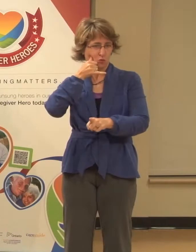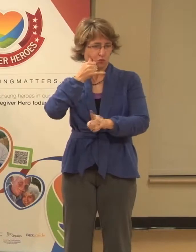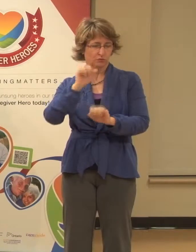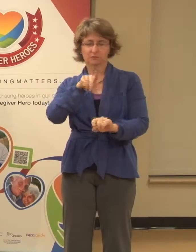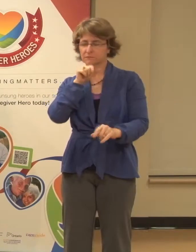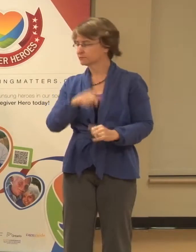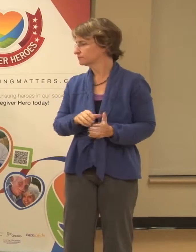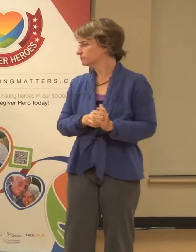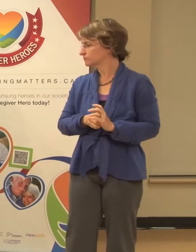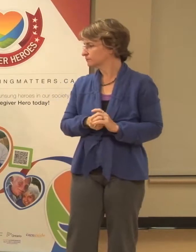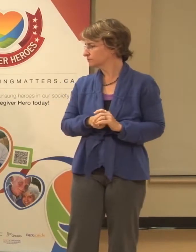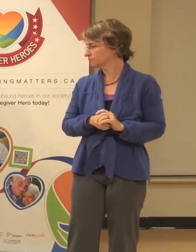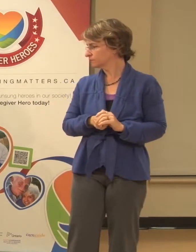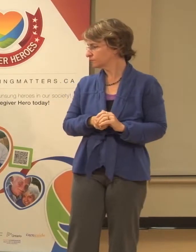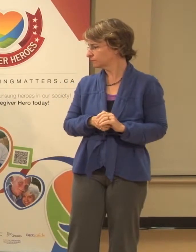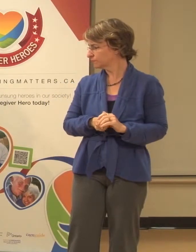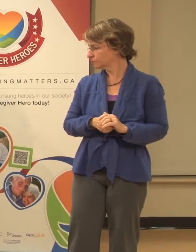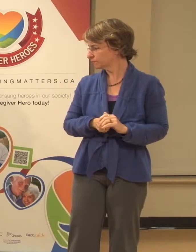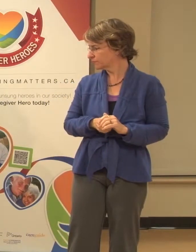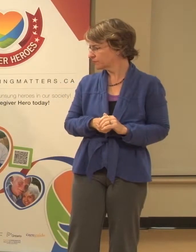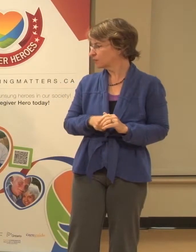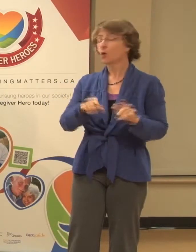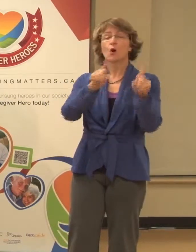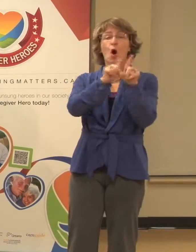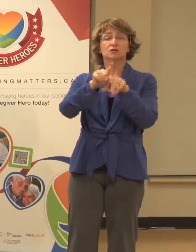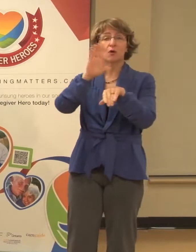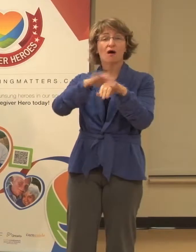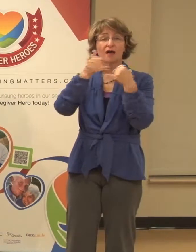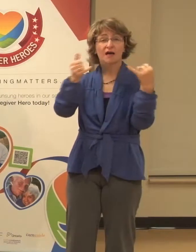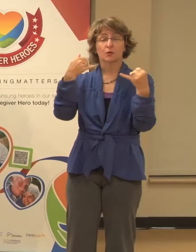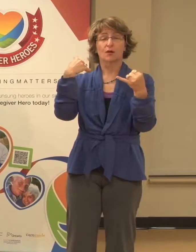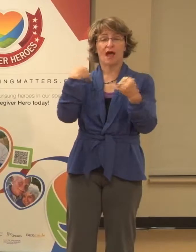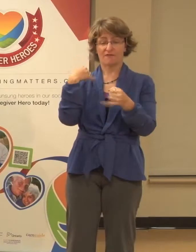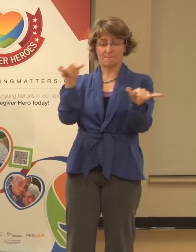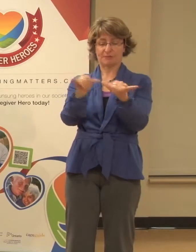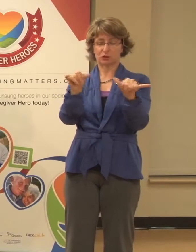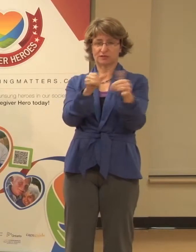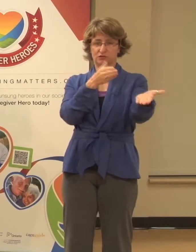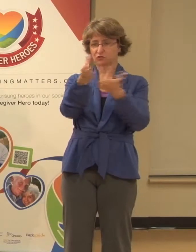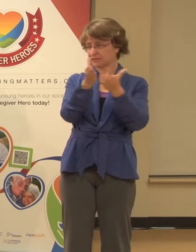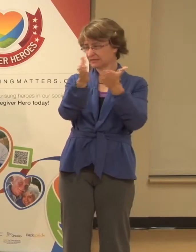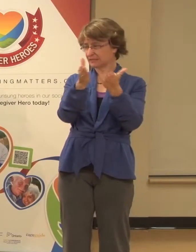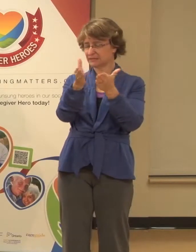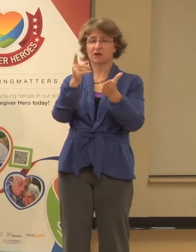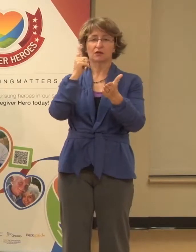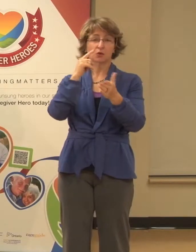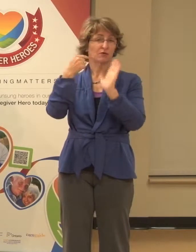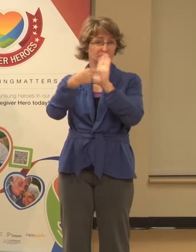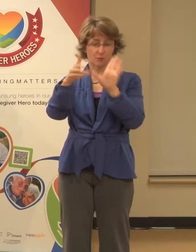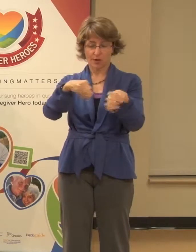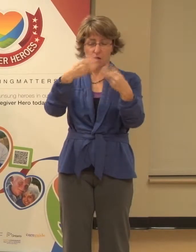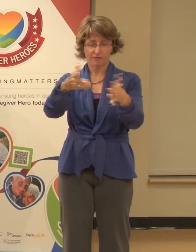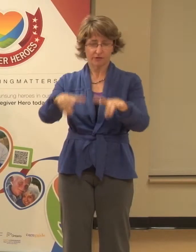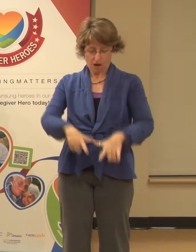order. We also online have measuring services, so we offer undergarments